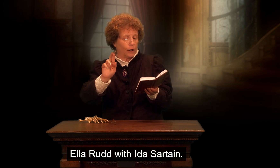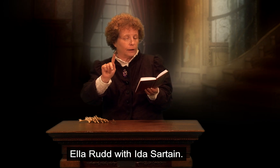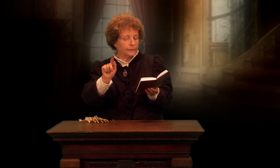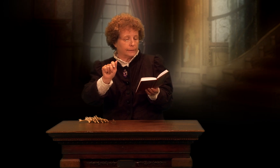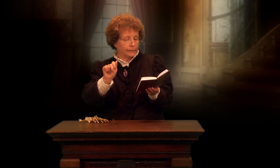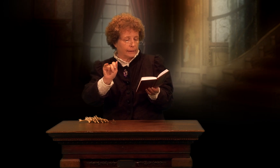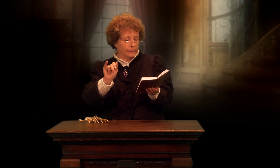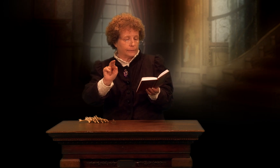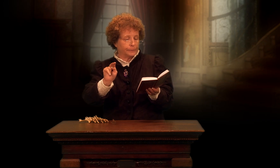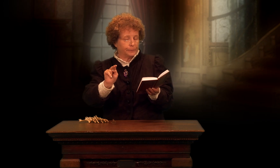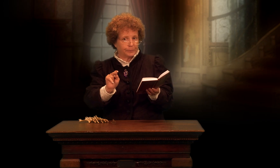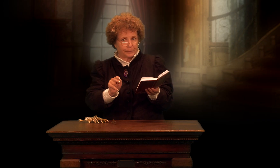Sartain.